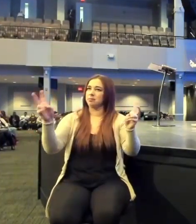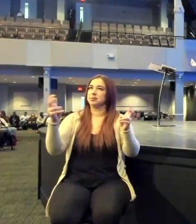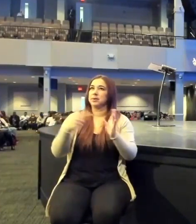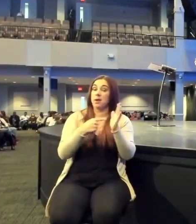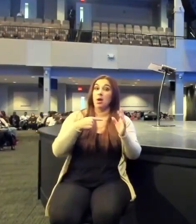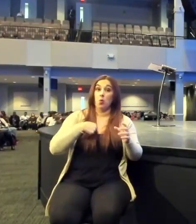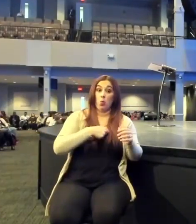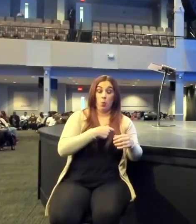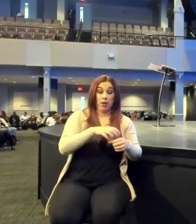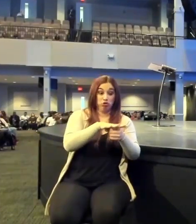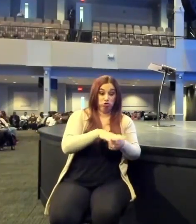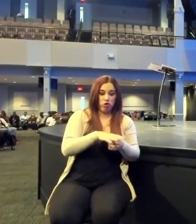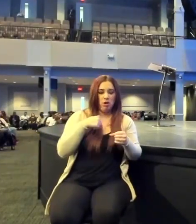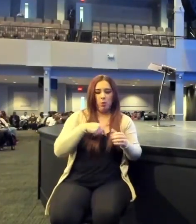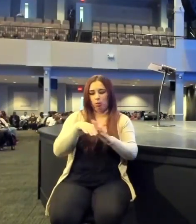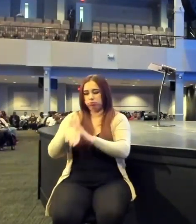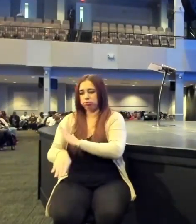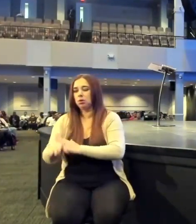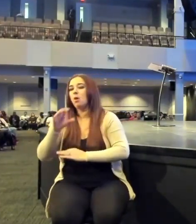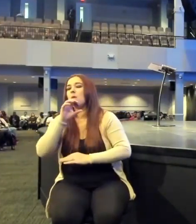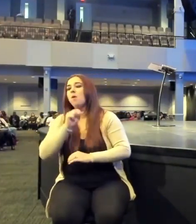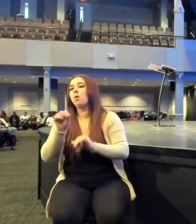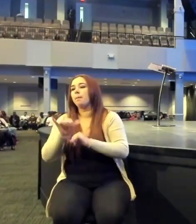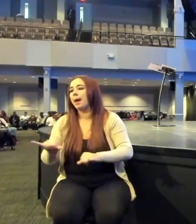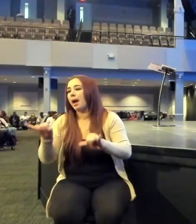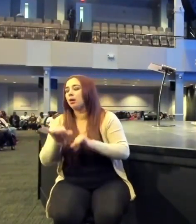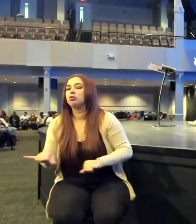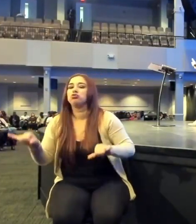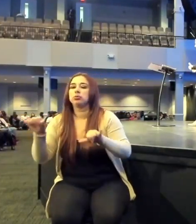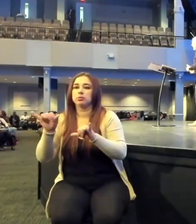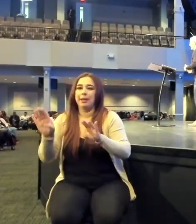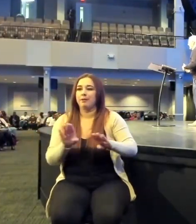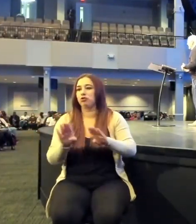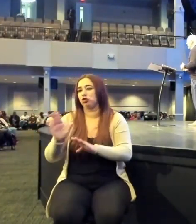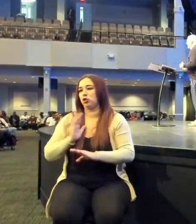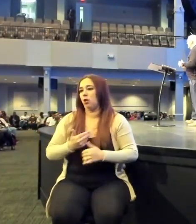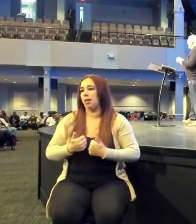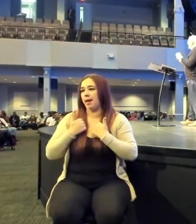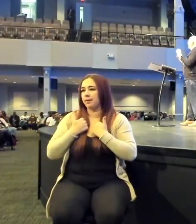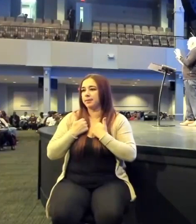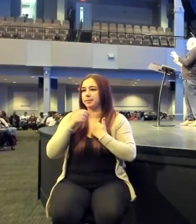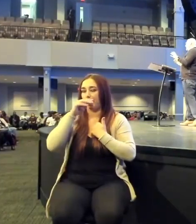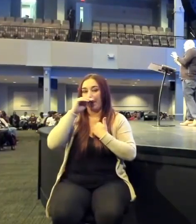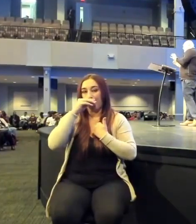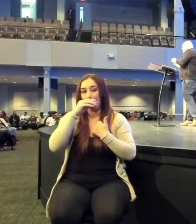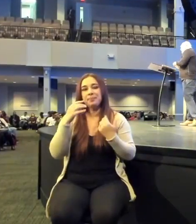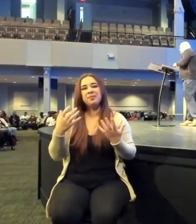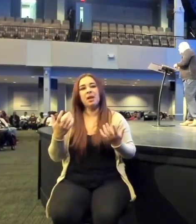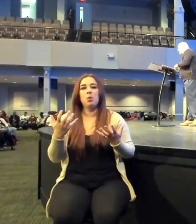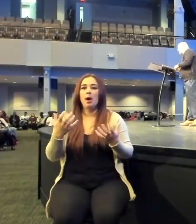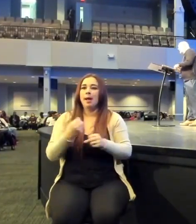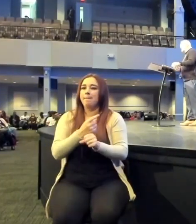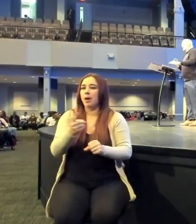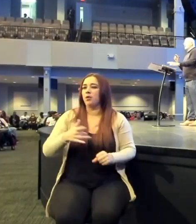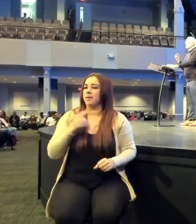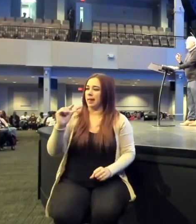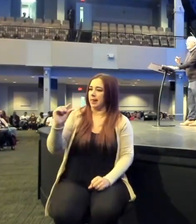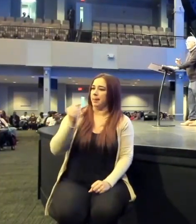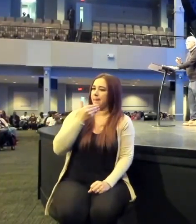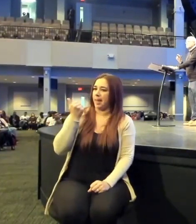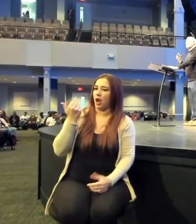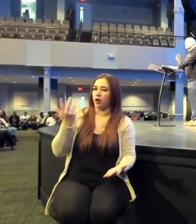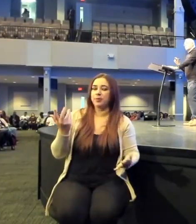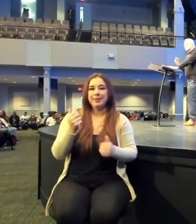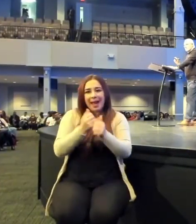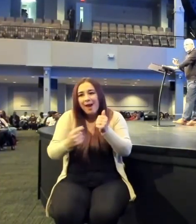regress. We go back to old bad patterns in our life. Now, to make you feel a little bit better today,